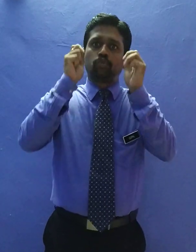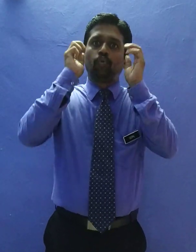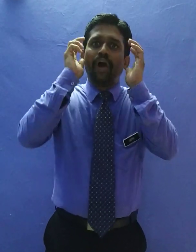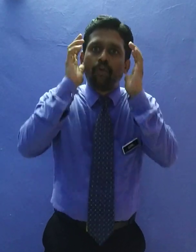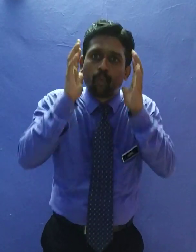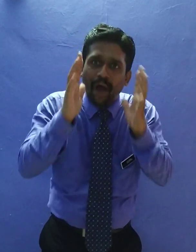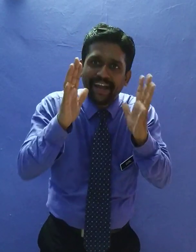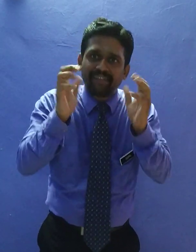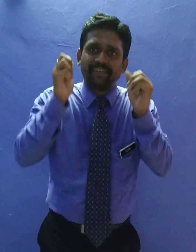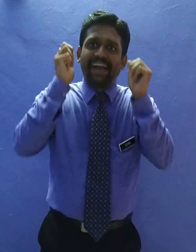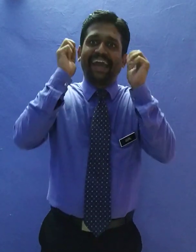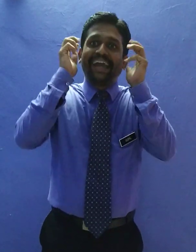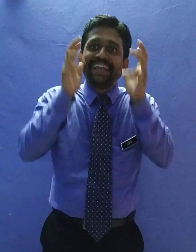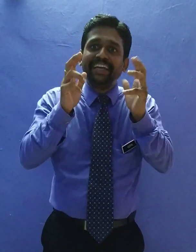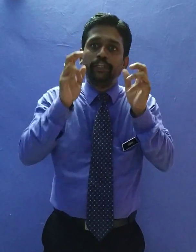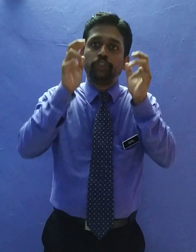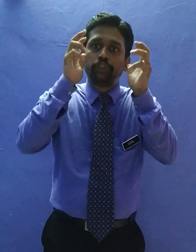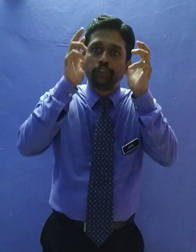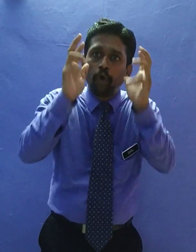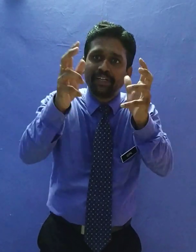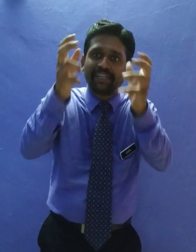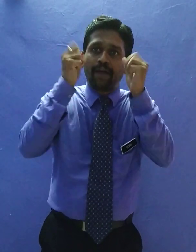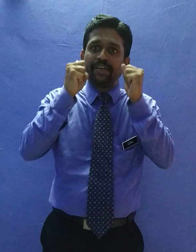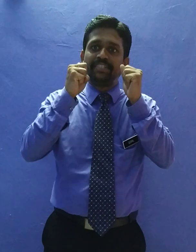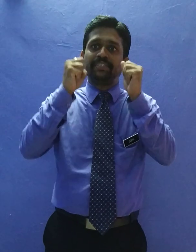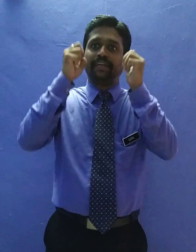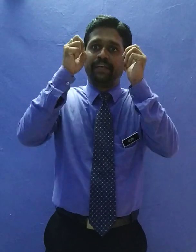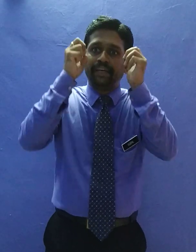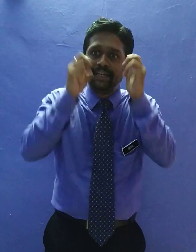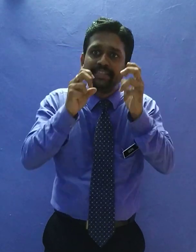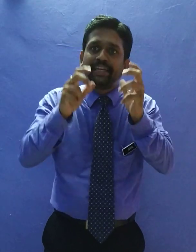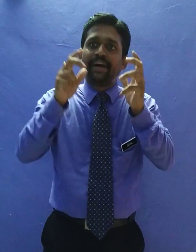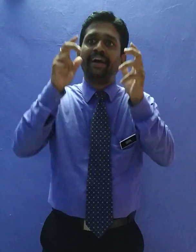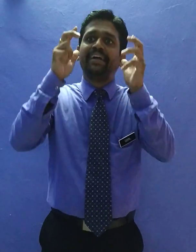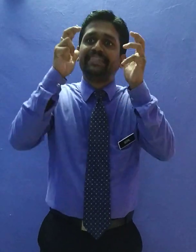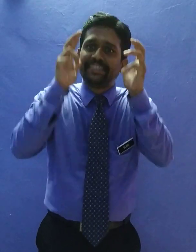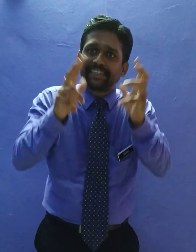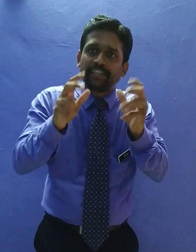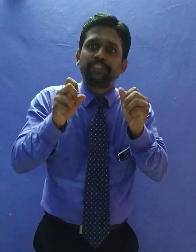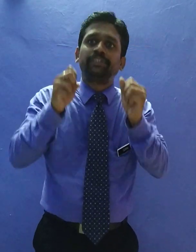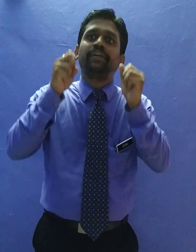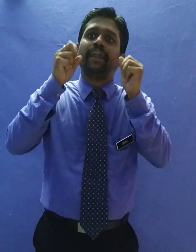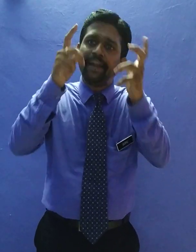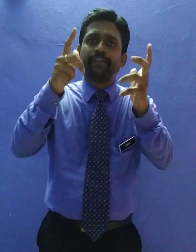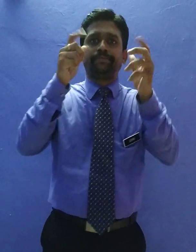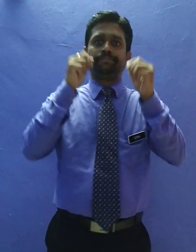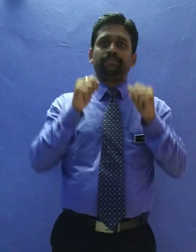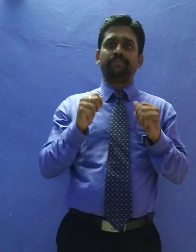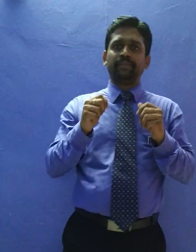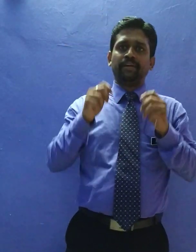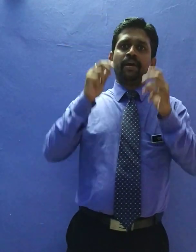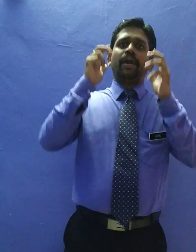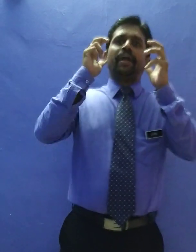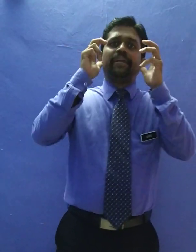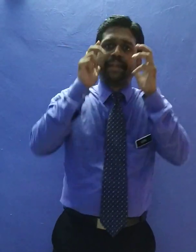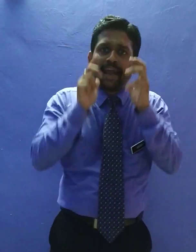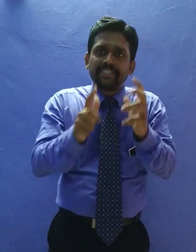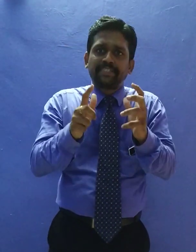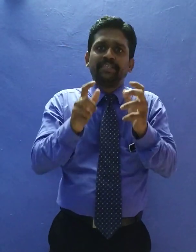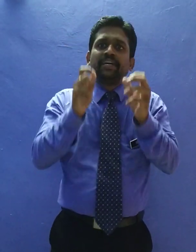to avoid any shortcomings in their discussion later. Next,